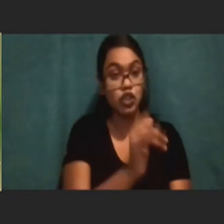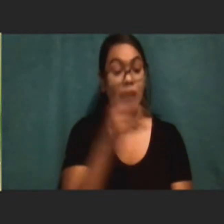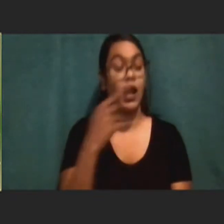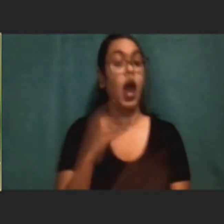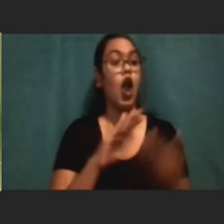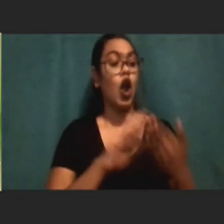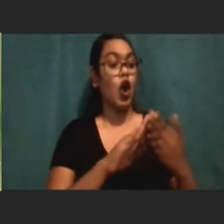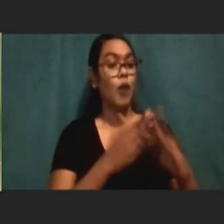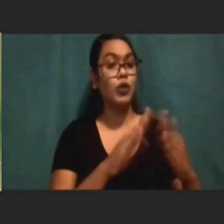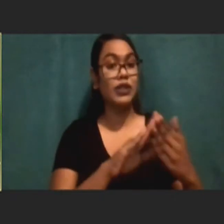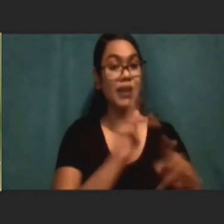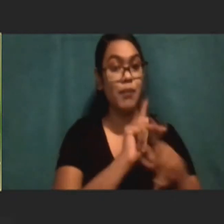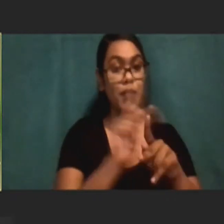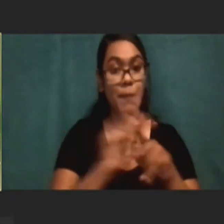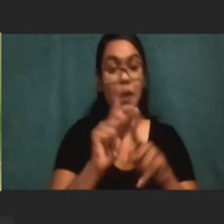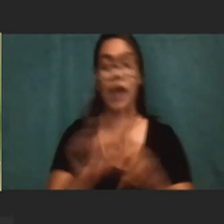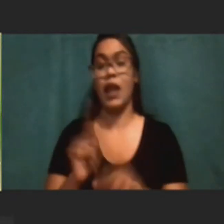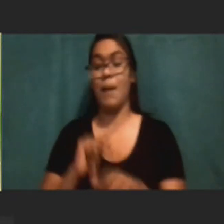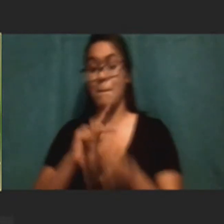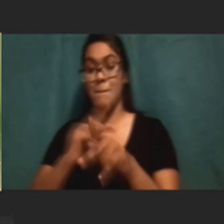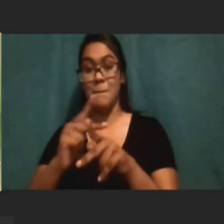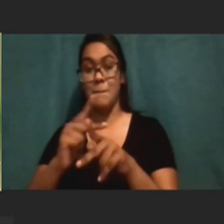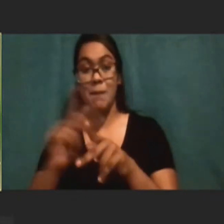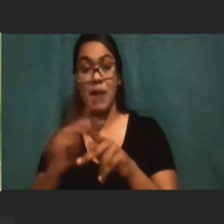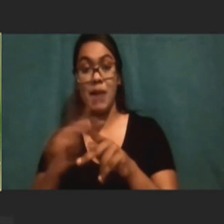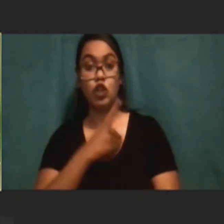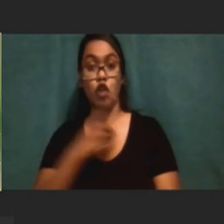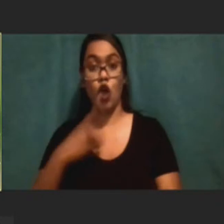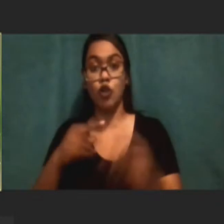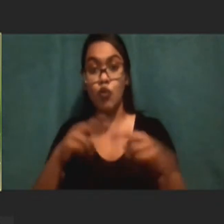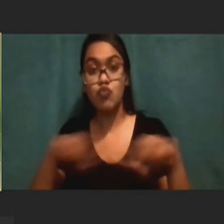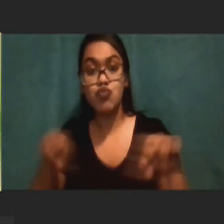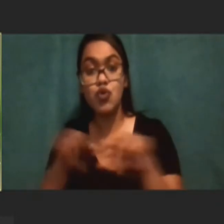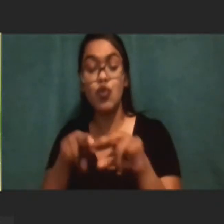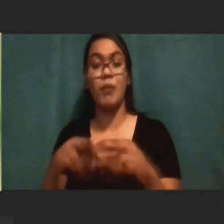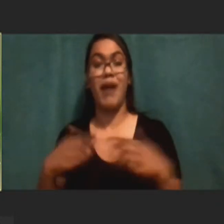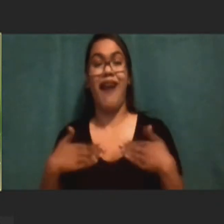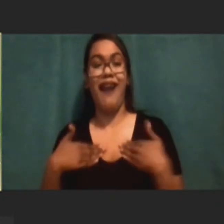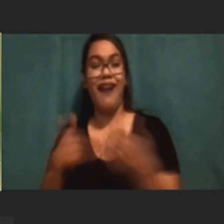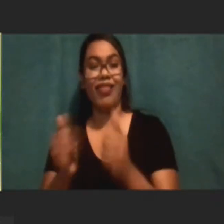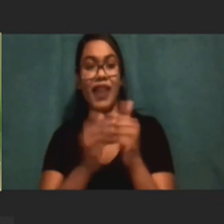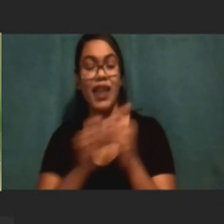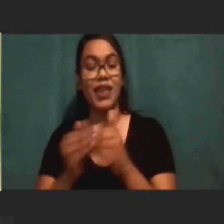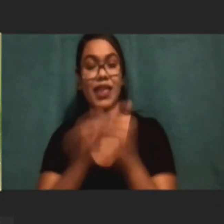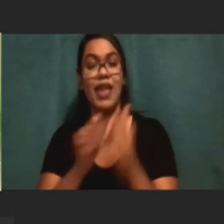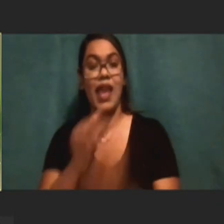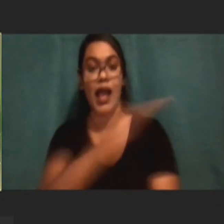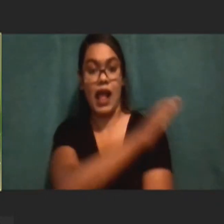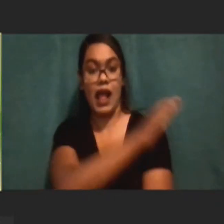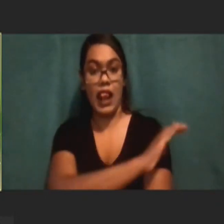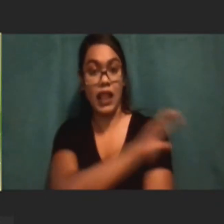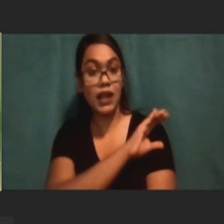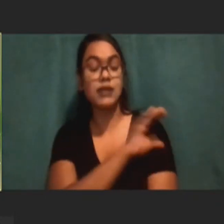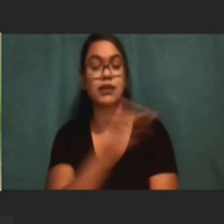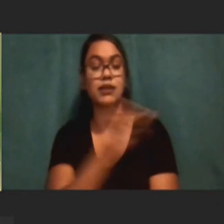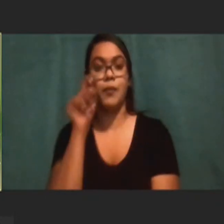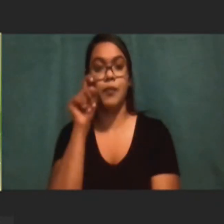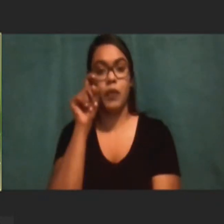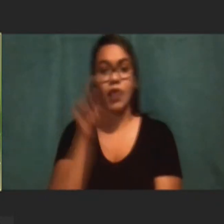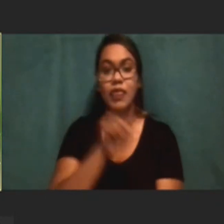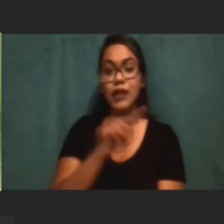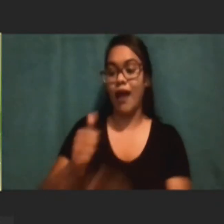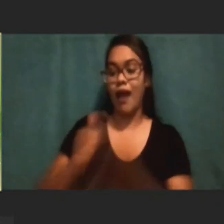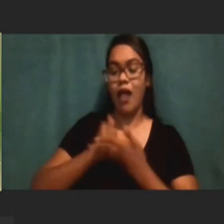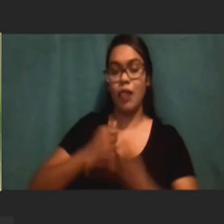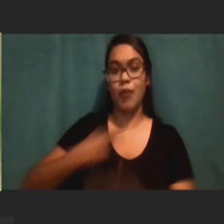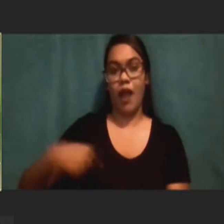of the GPs and the primary healthcare clinics, so that they can monitor and refer early those patients who are at high risk, the older